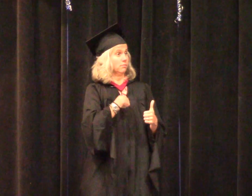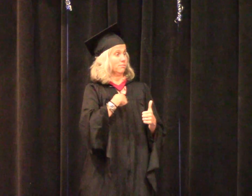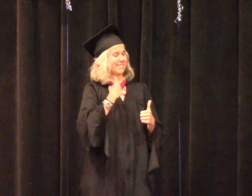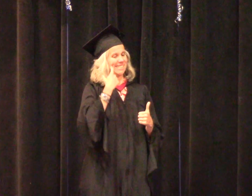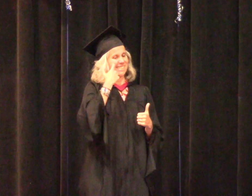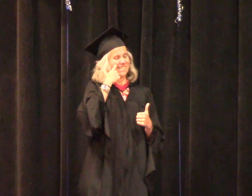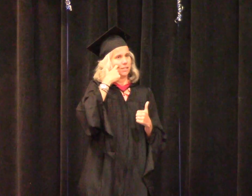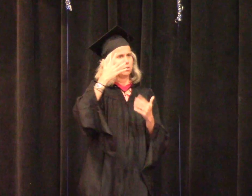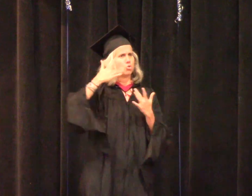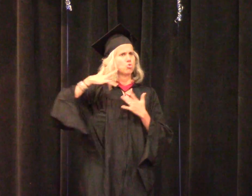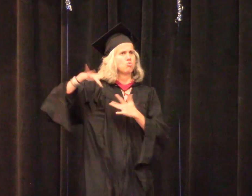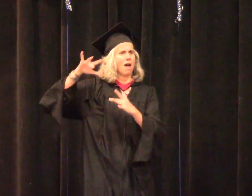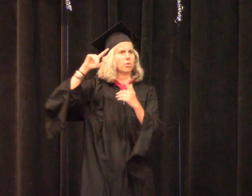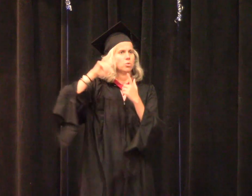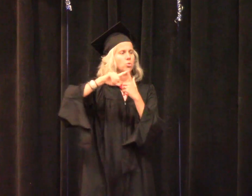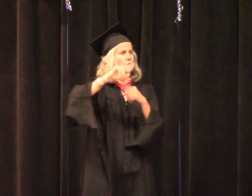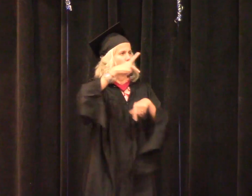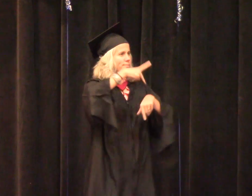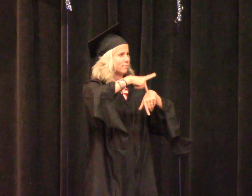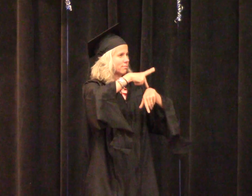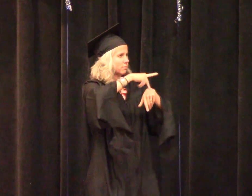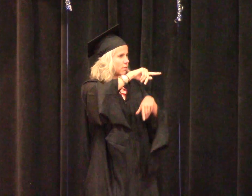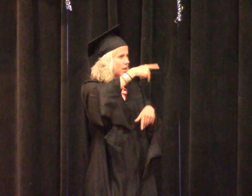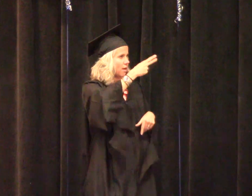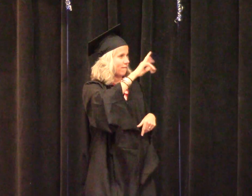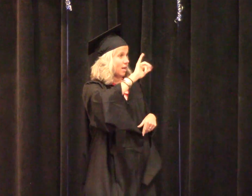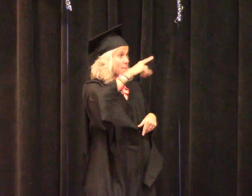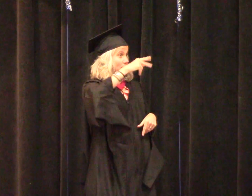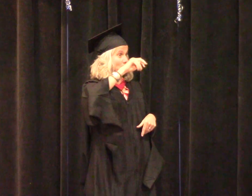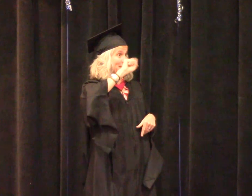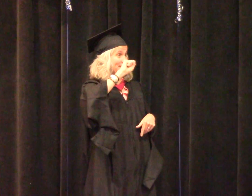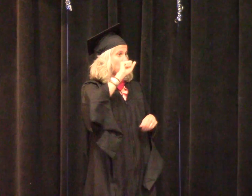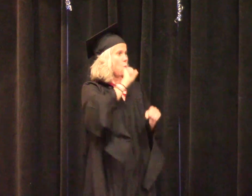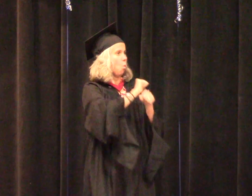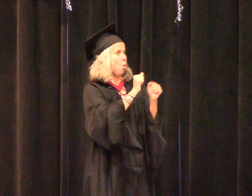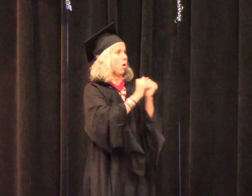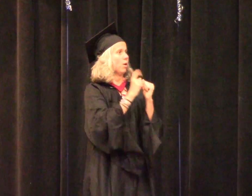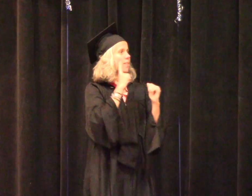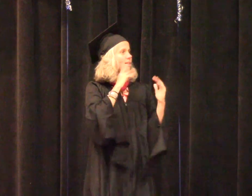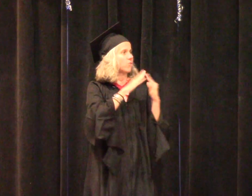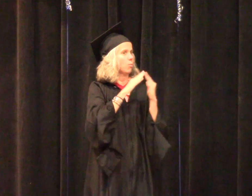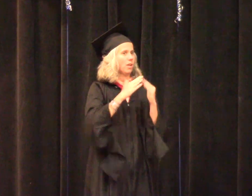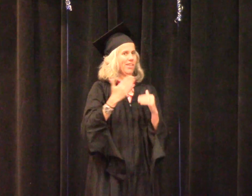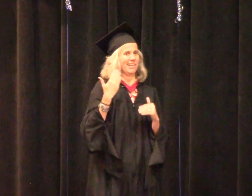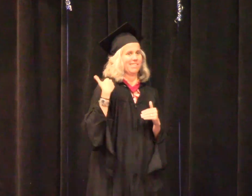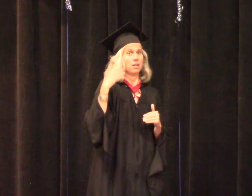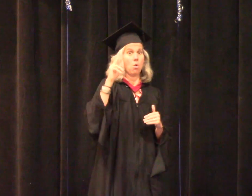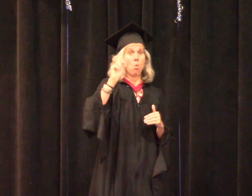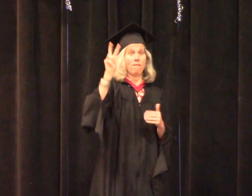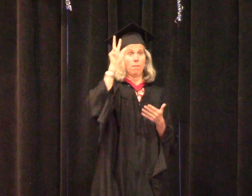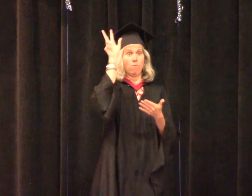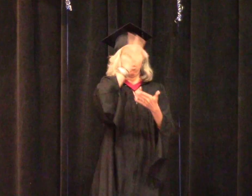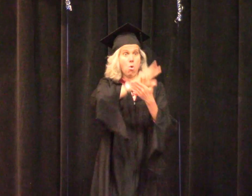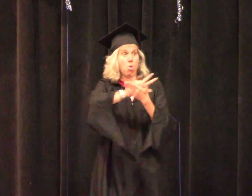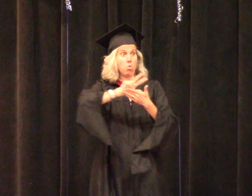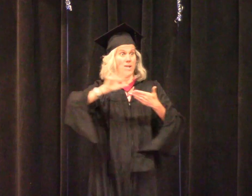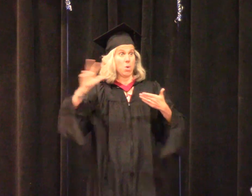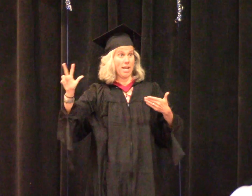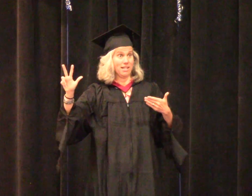Speaking of character, I just had the opportunity to tour the Philippines with a group